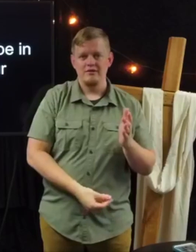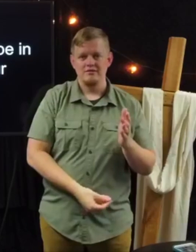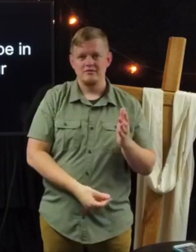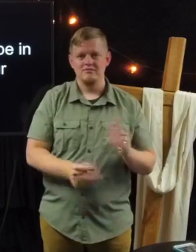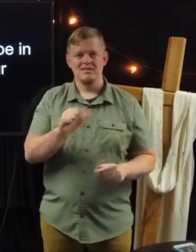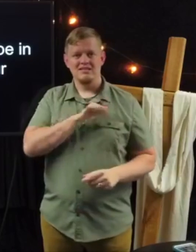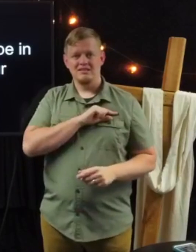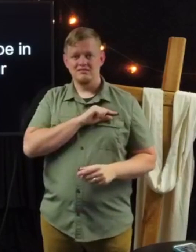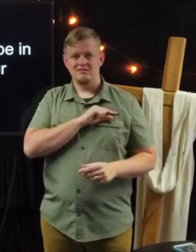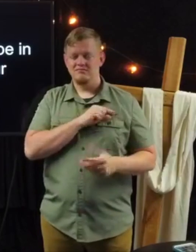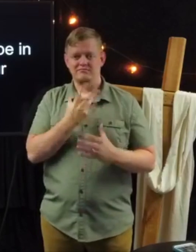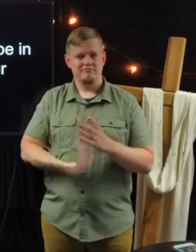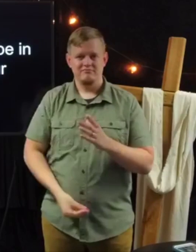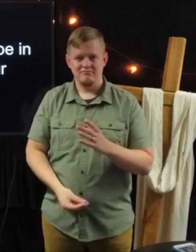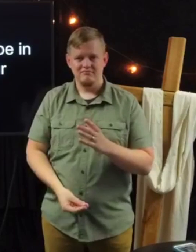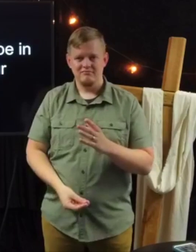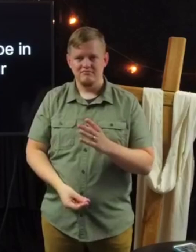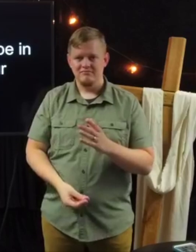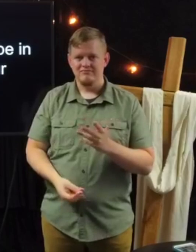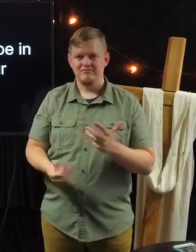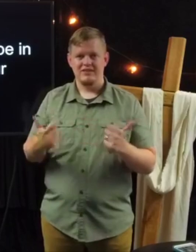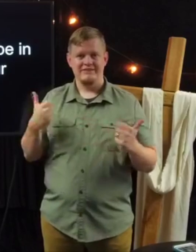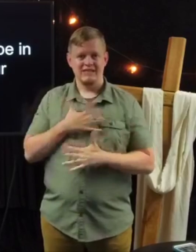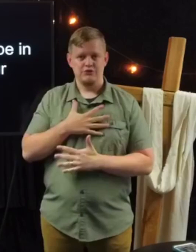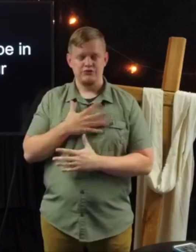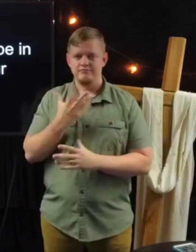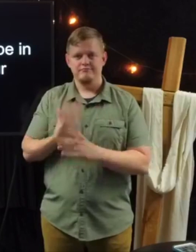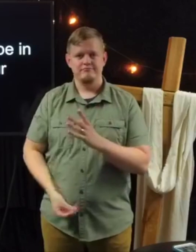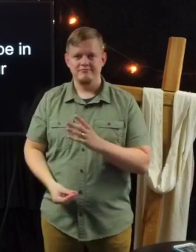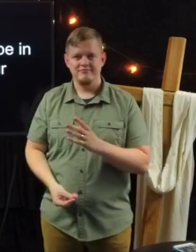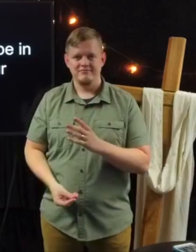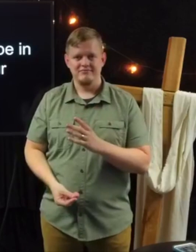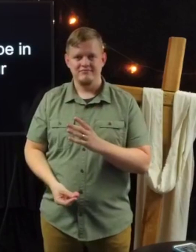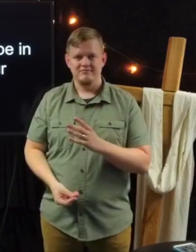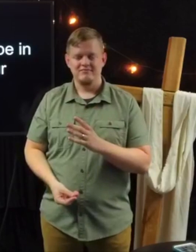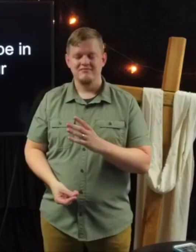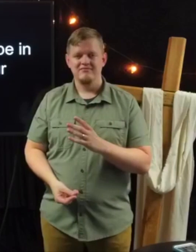The shame is gone, the guilt is gone, the fear is gone.